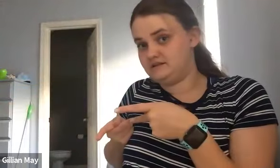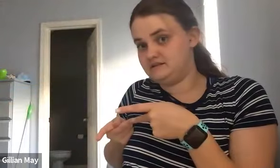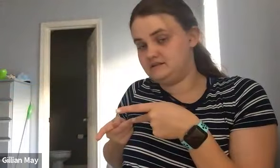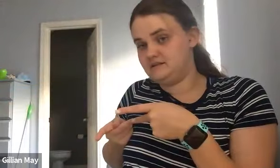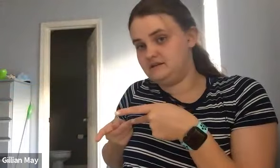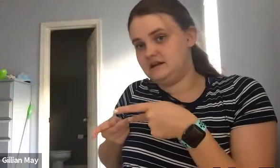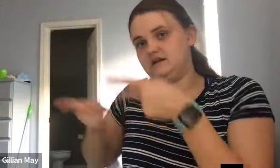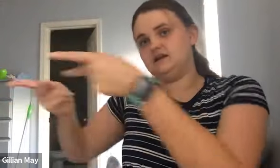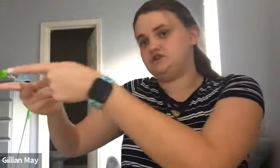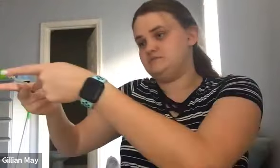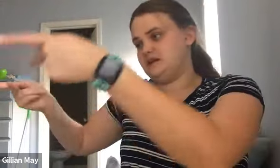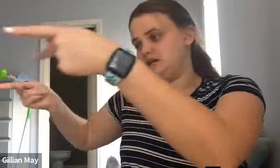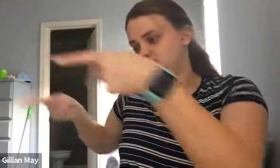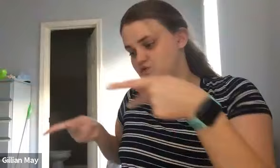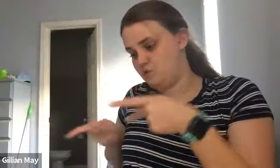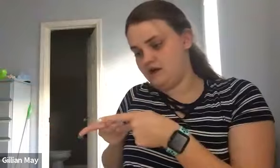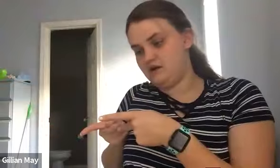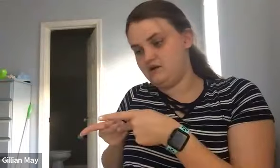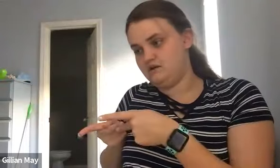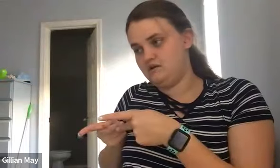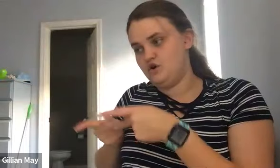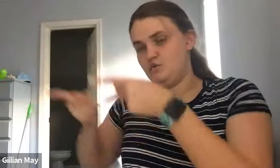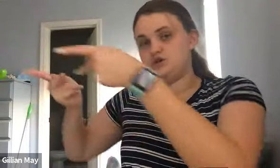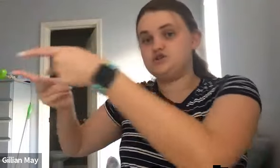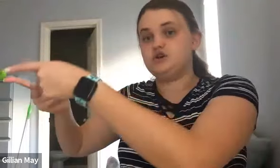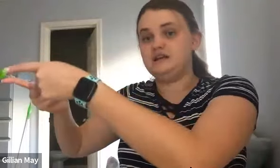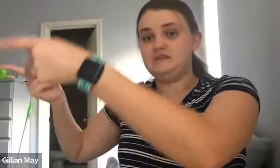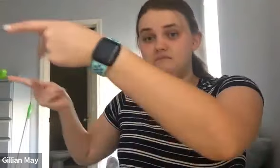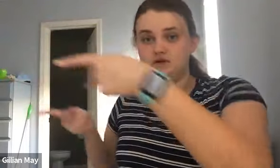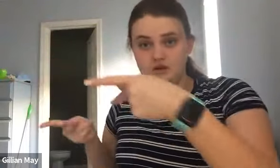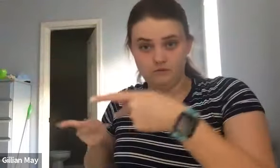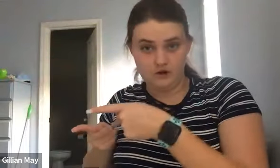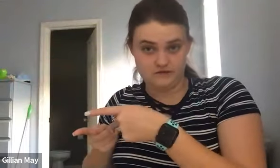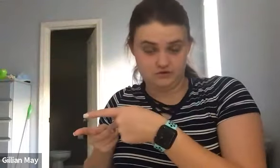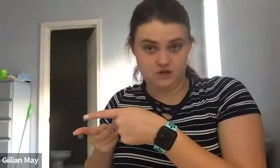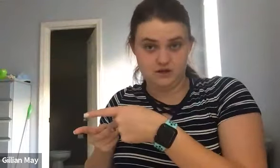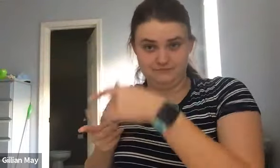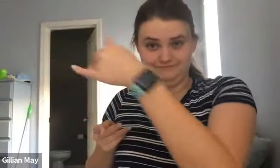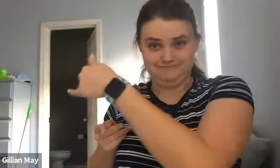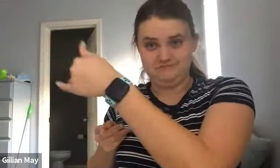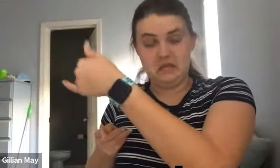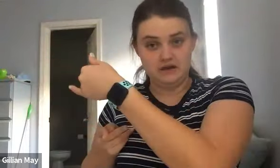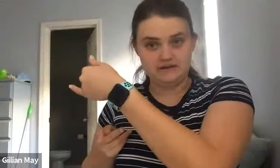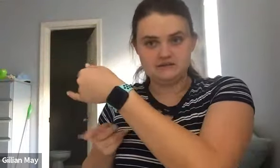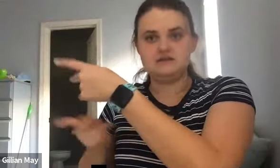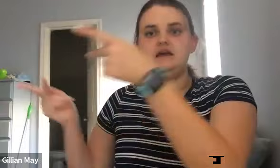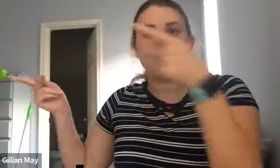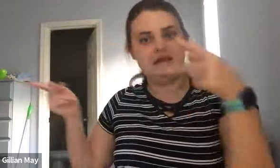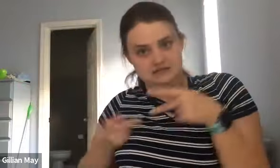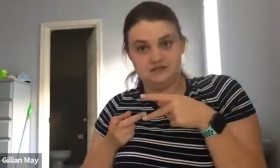place. And again, you're just making a square where you're starting in the middle of one of your lines and ending in the